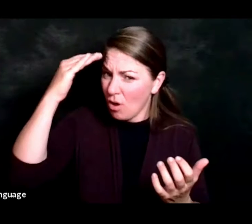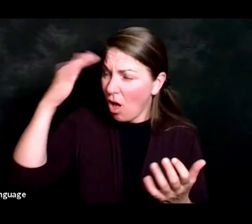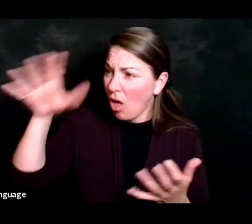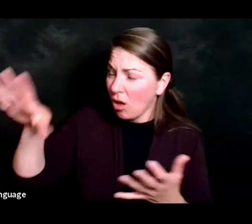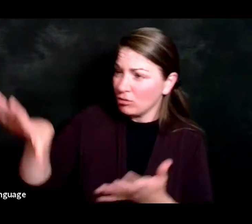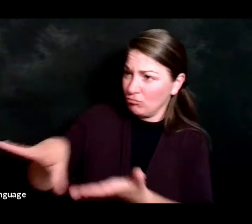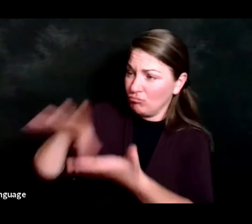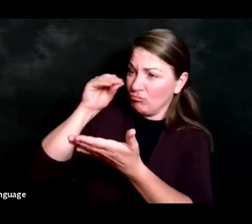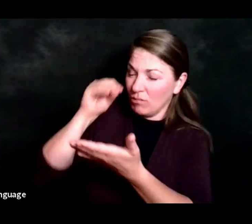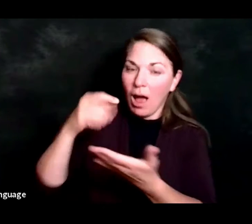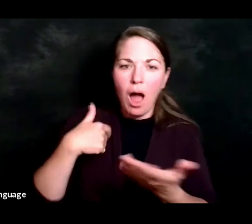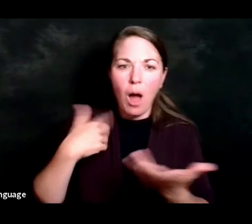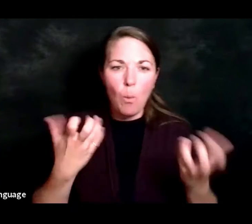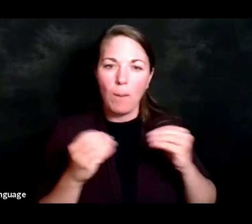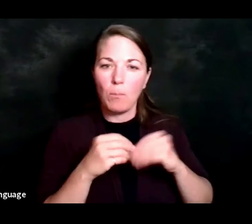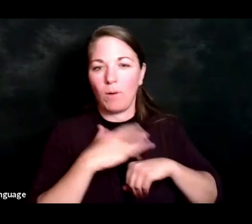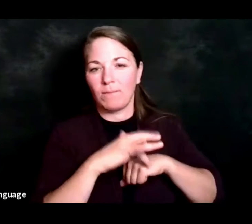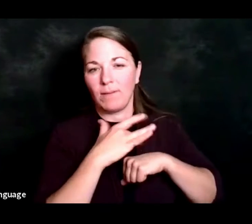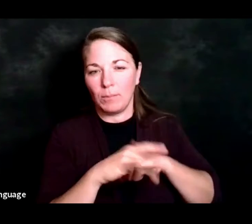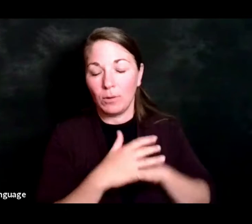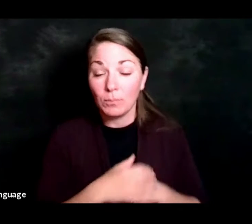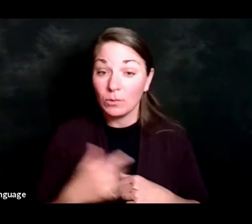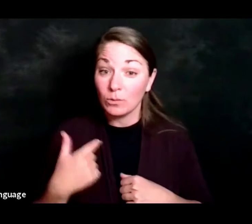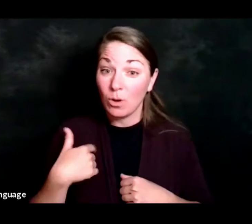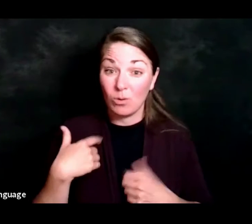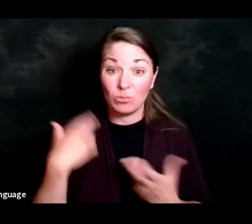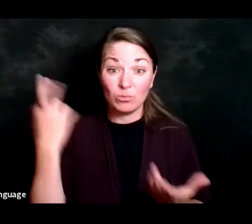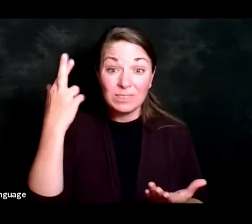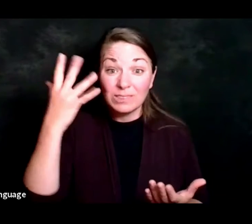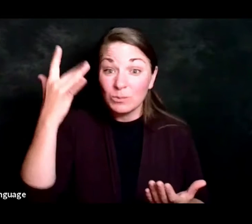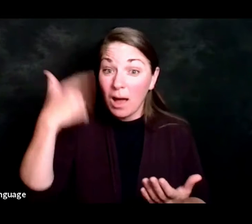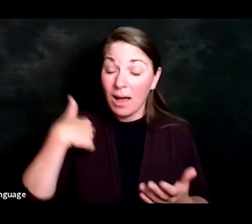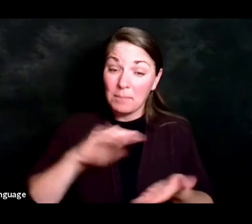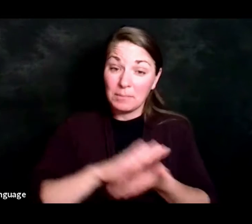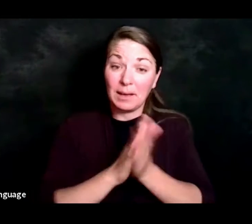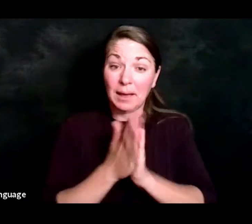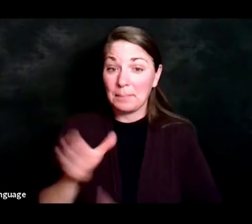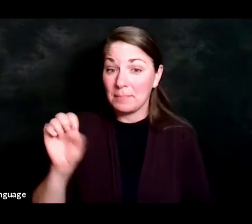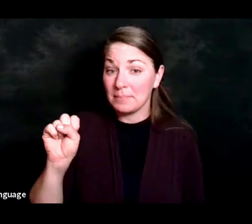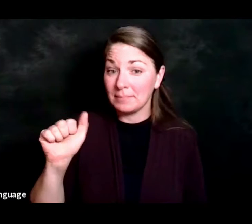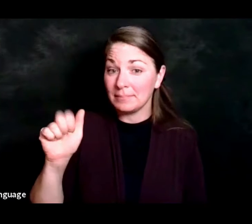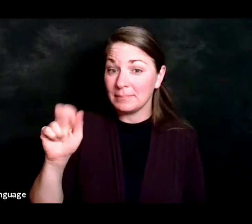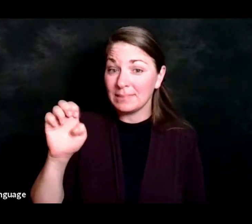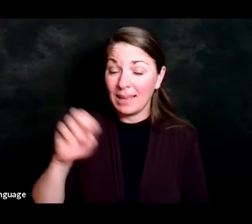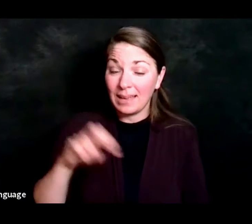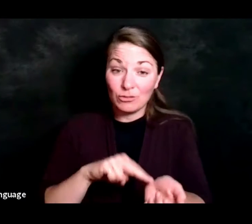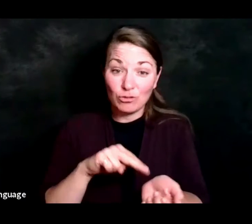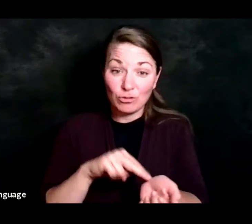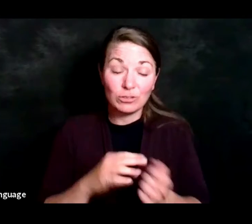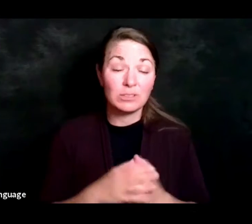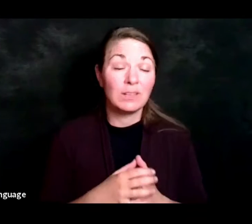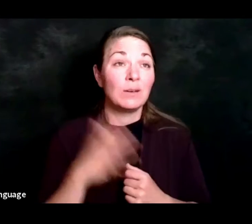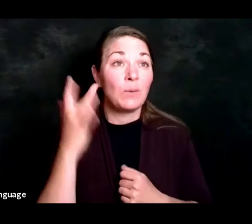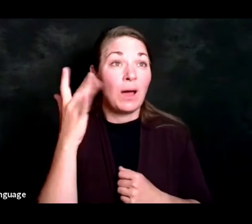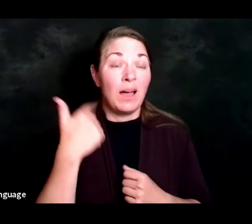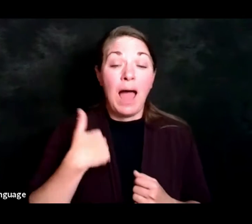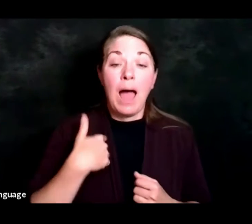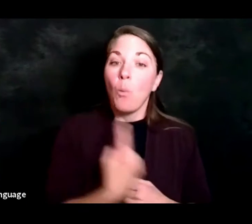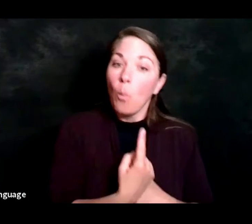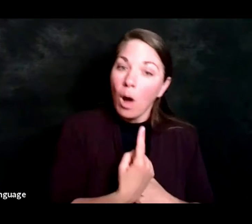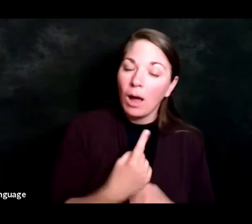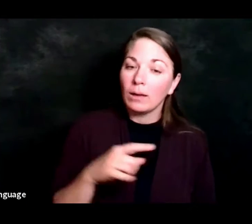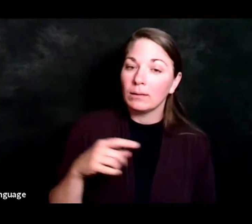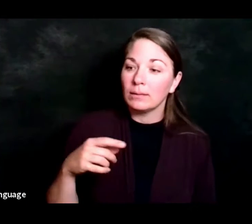available. So the reason that I became a SANE nurse was we had one SANE nurse at Samaritan North Lincoln and one SANE